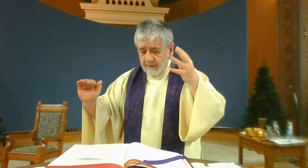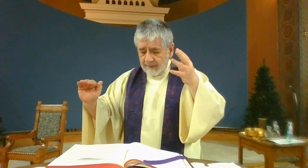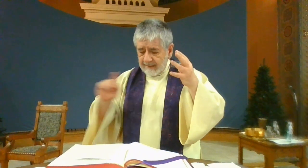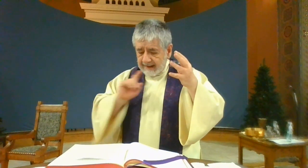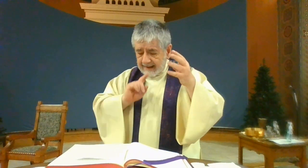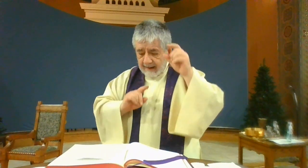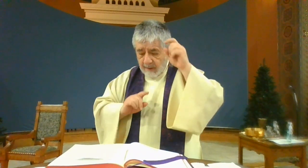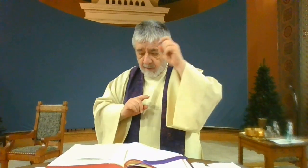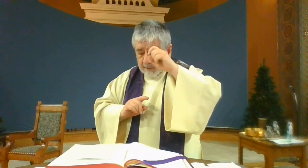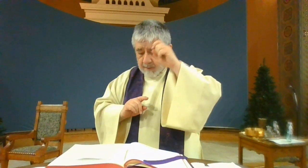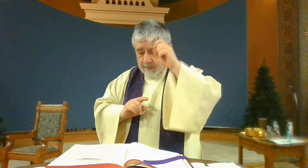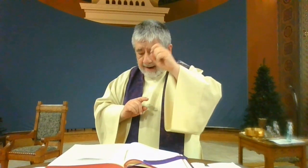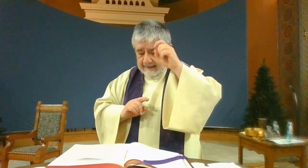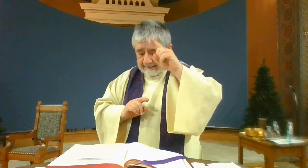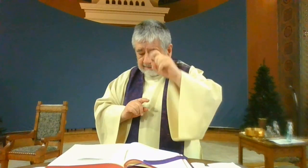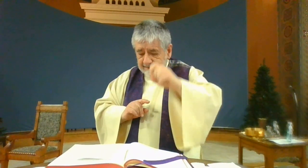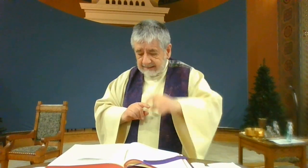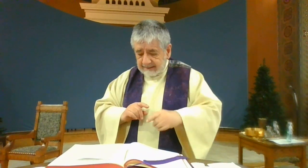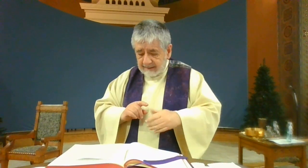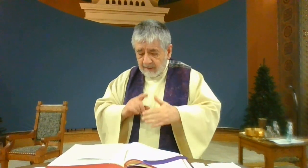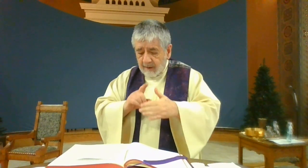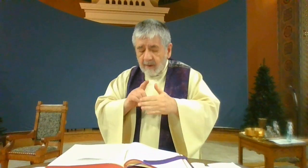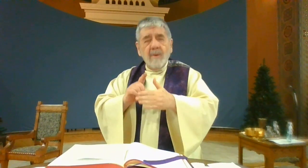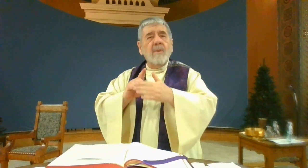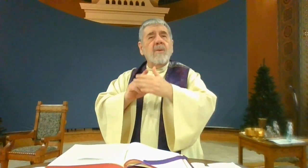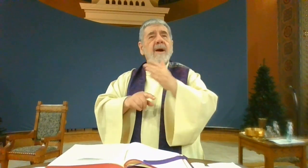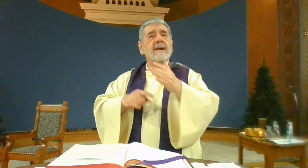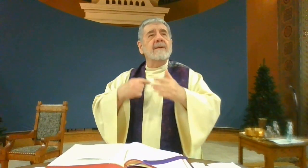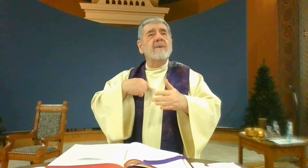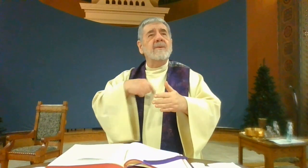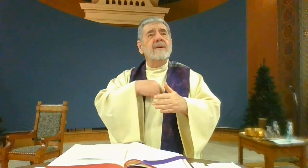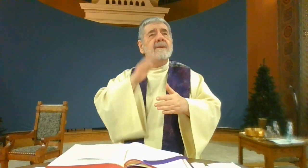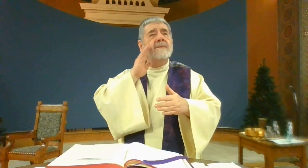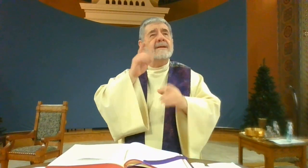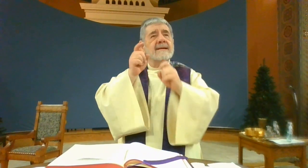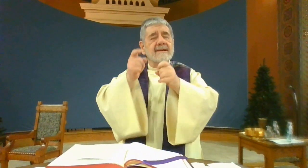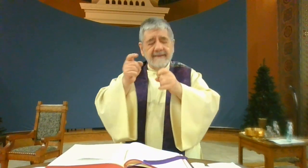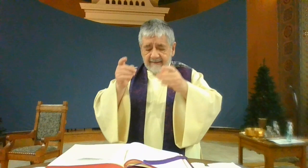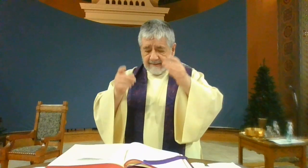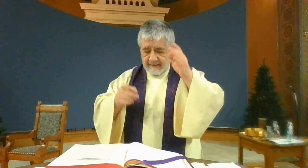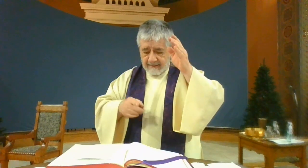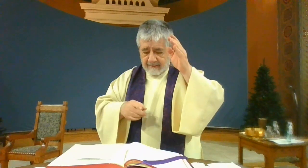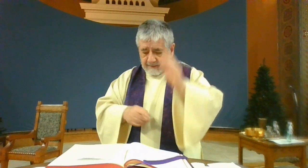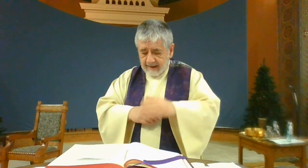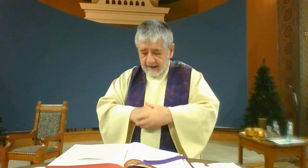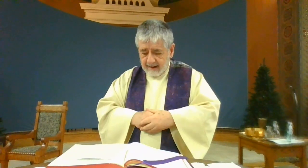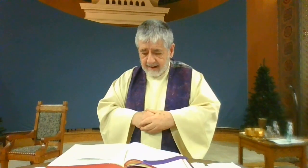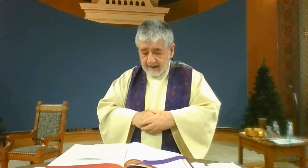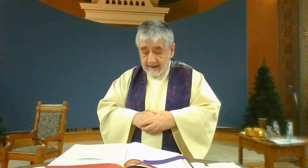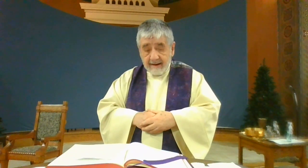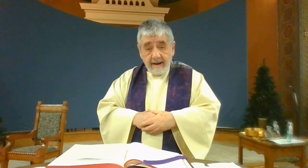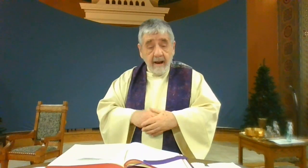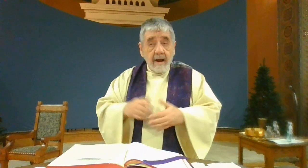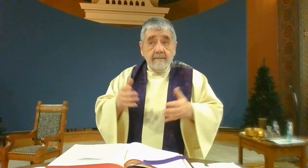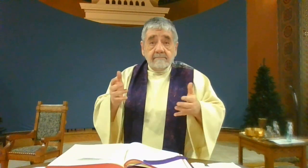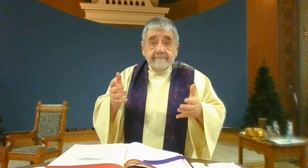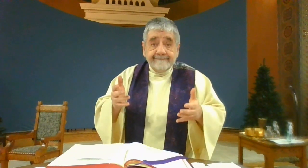And she is only four, but so wise. What will we give to